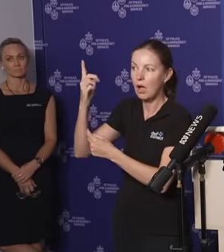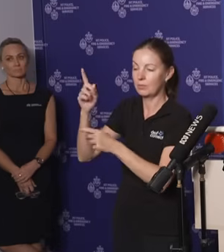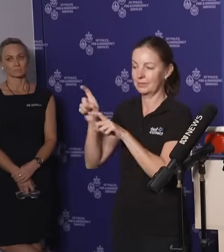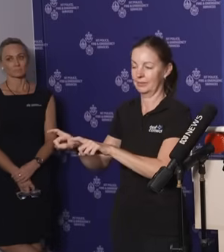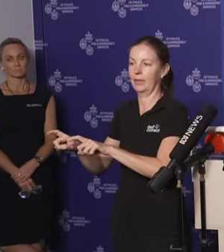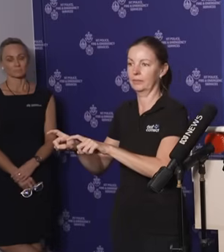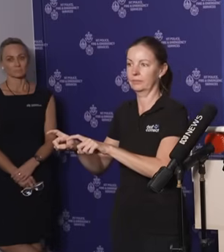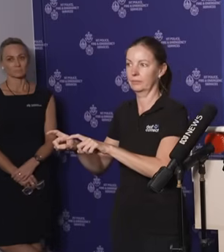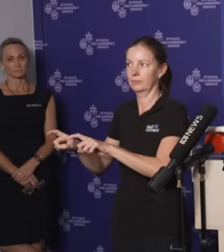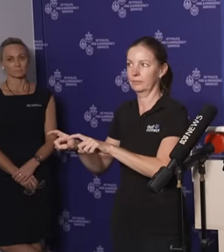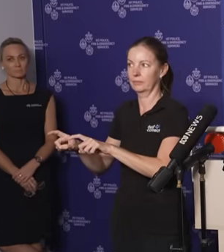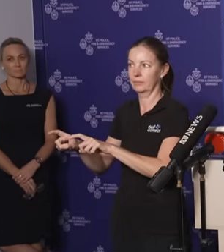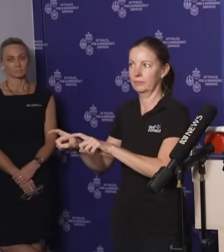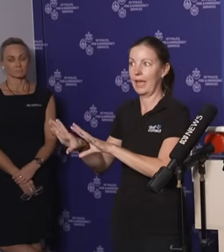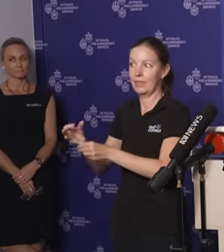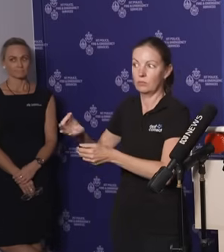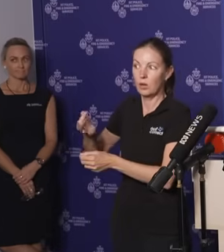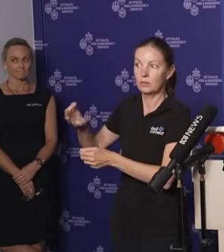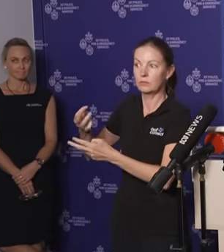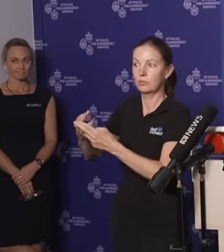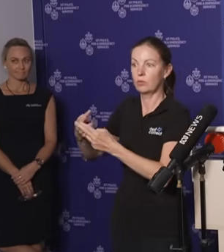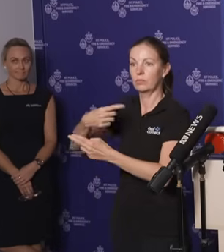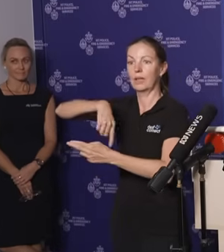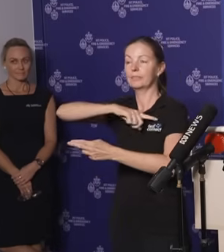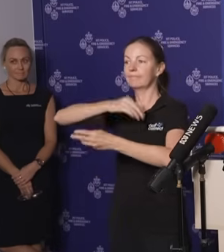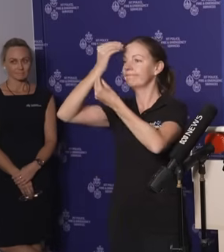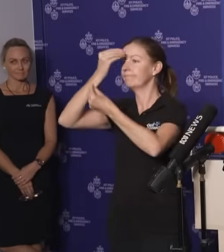time and wait for the all clear.